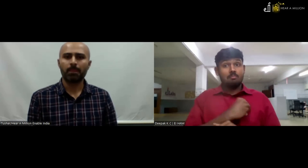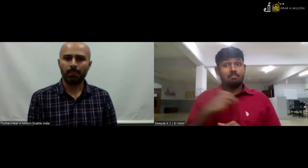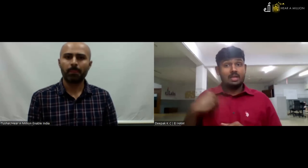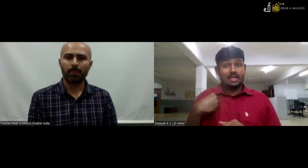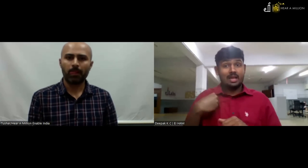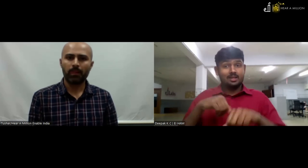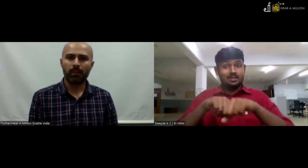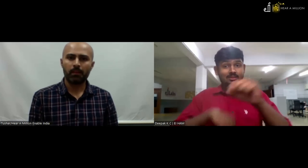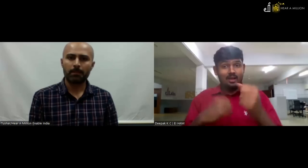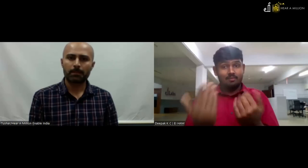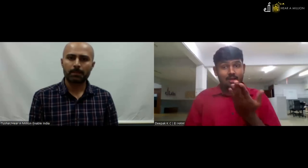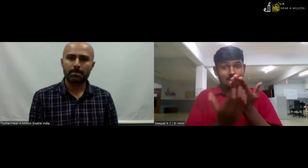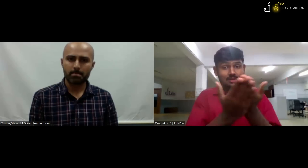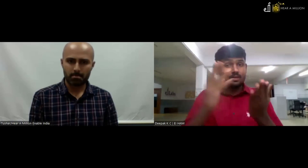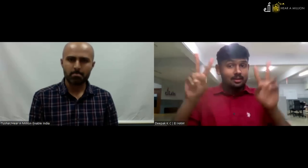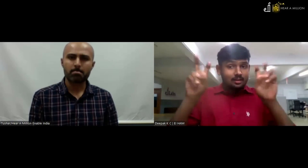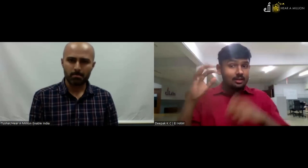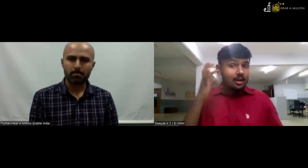same as a hearing person.